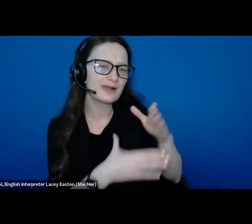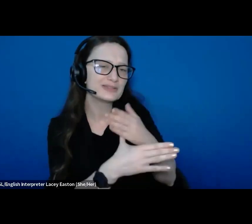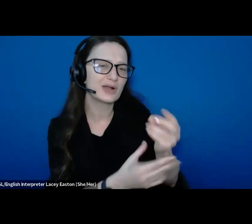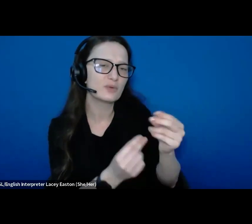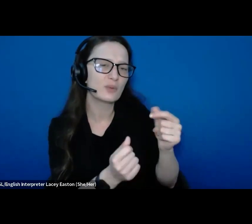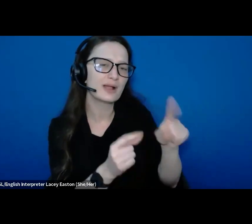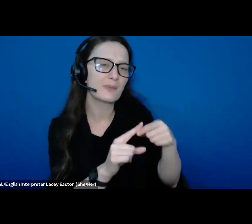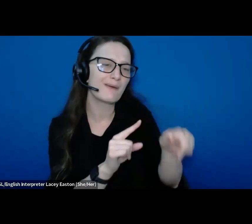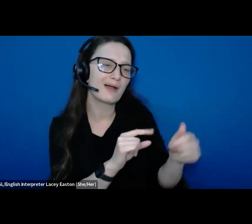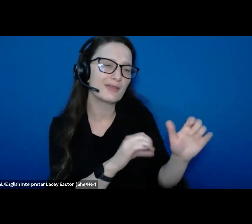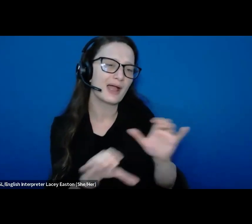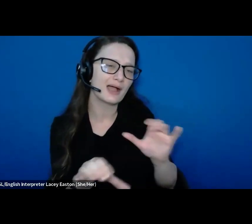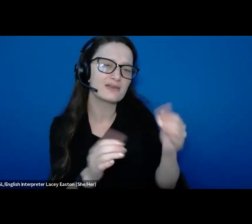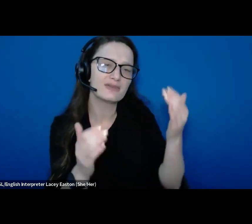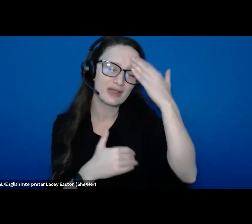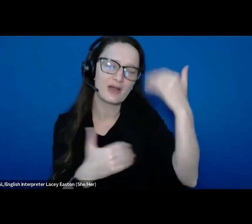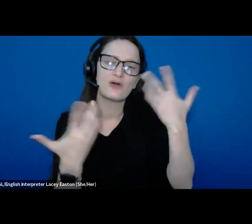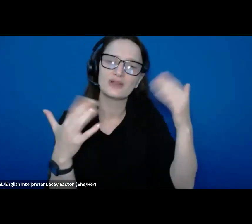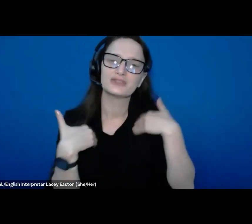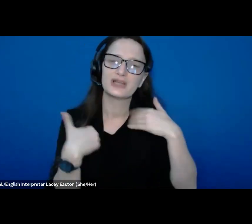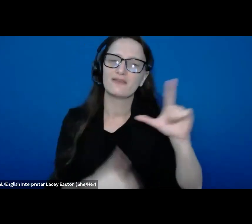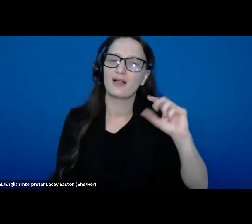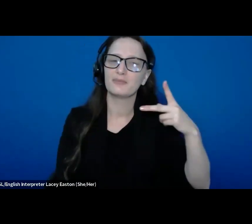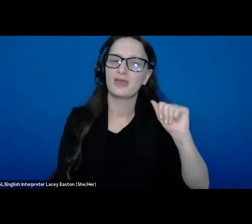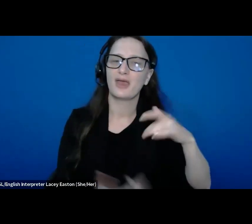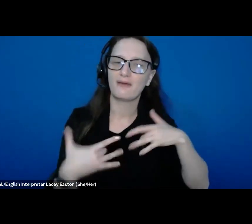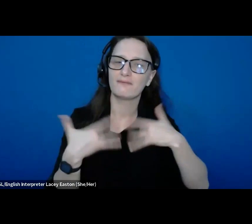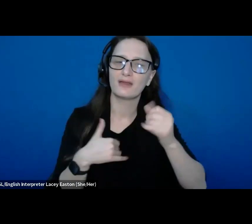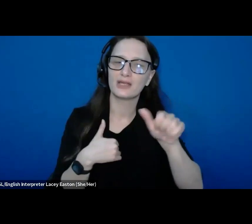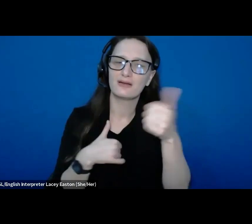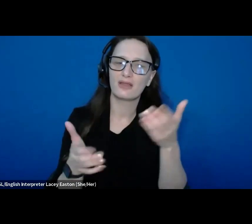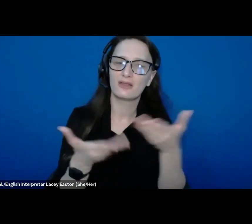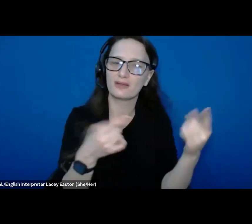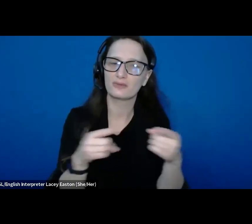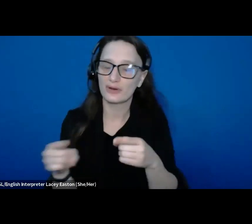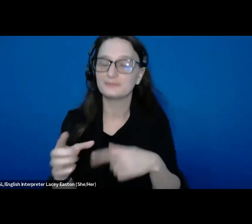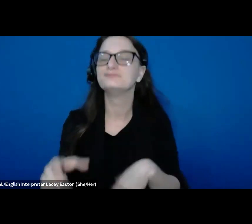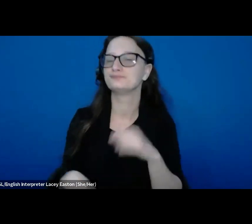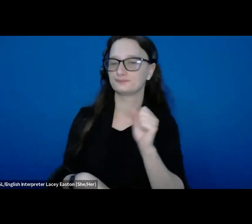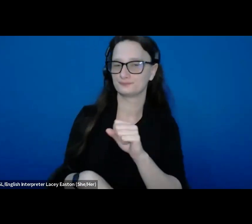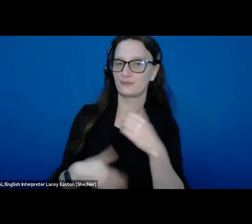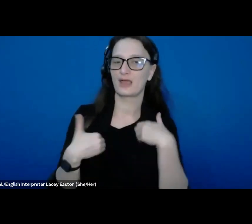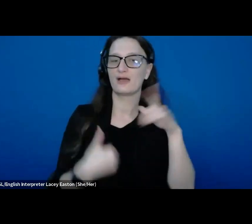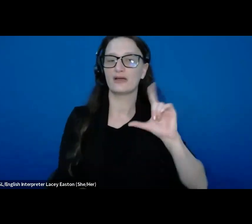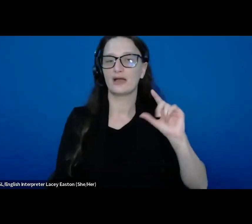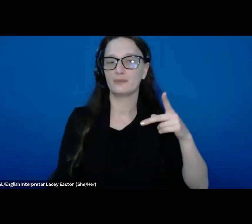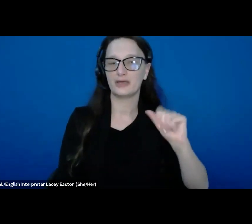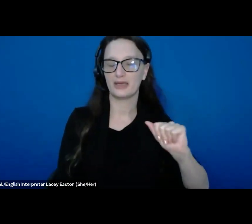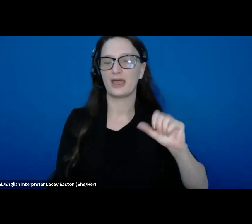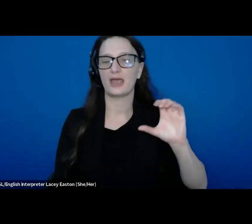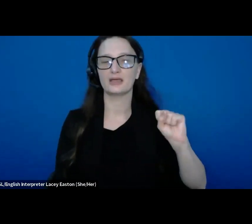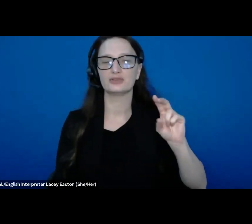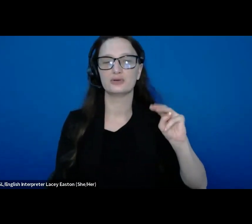the LPA event and other things that are coming up. Yeah, so we do have an LPA summit that is